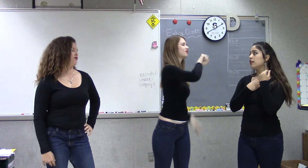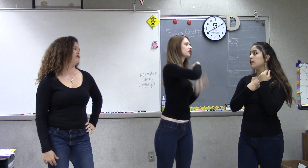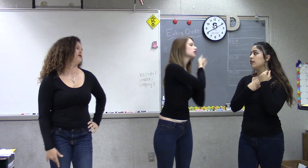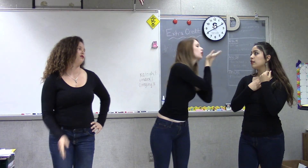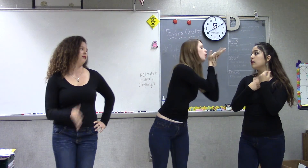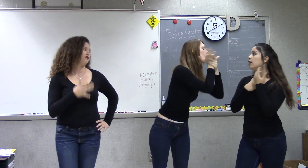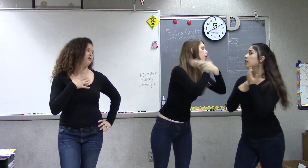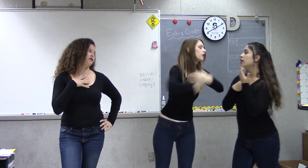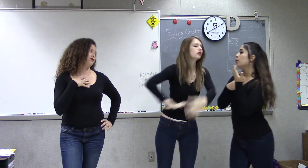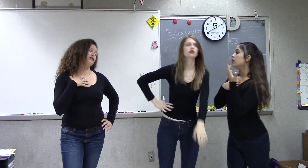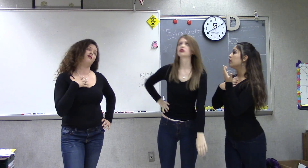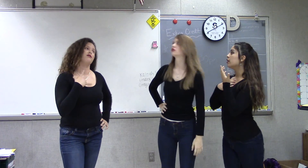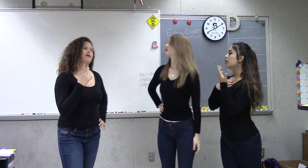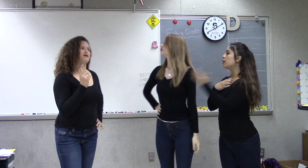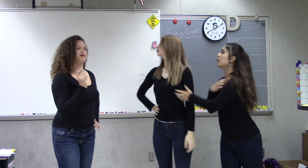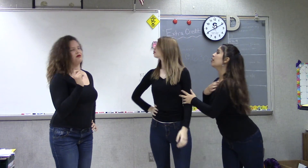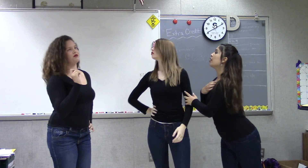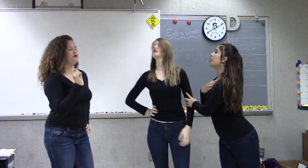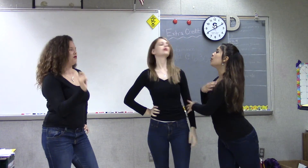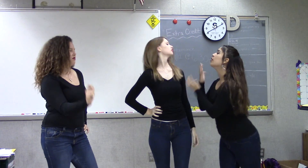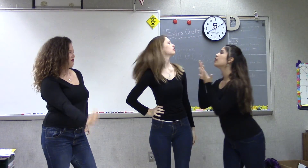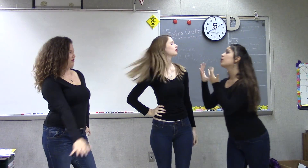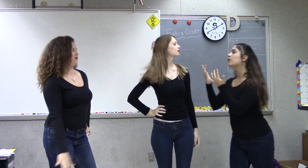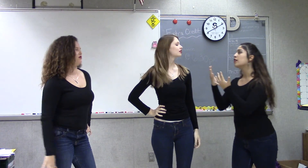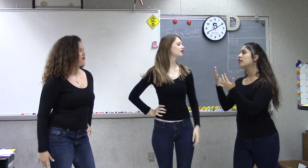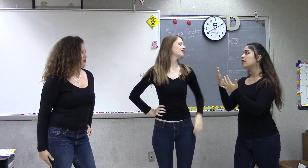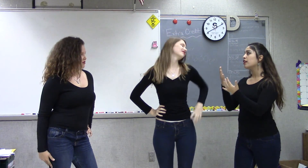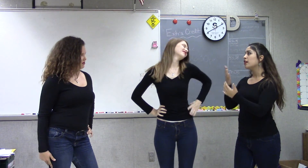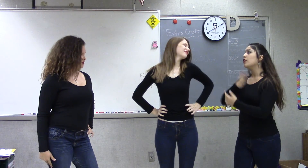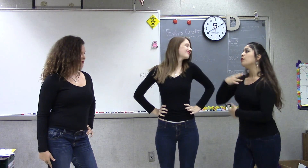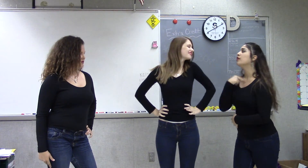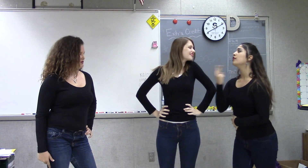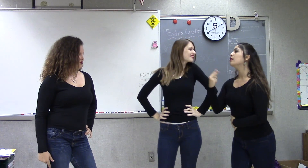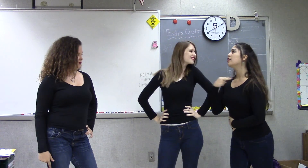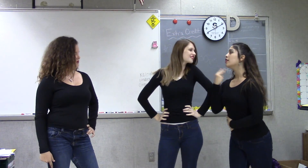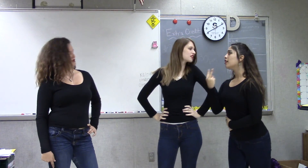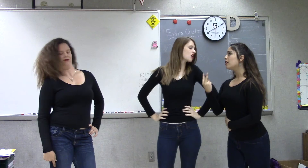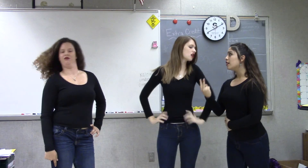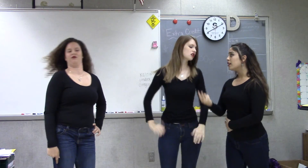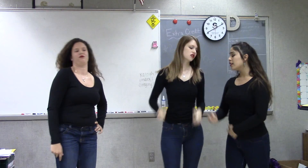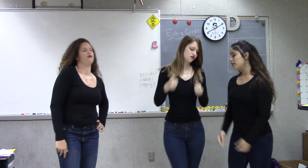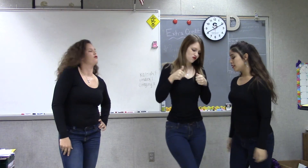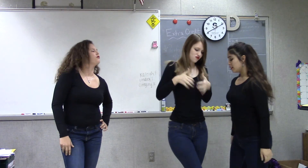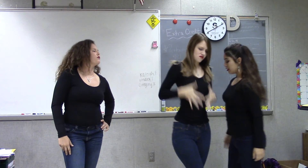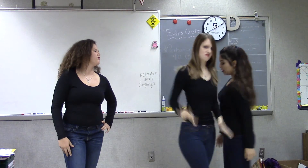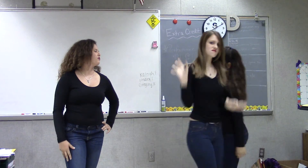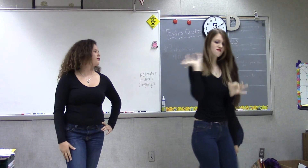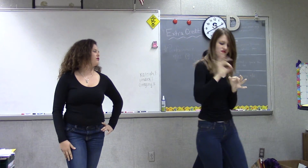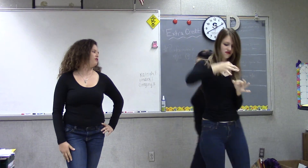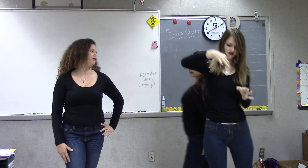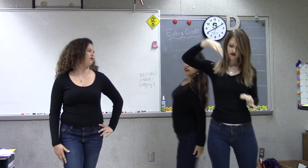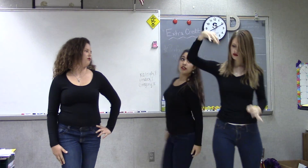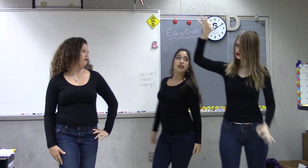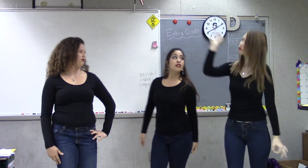very busy woman and I haven't done all day. It won't cost much, just your voice. Your poor unfortunate soul.